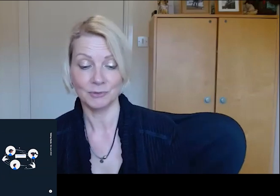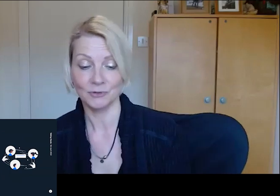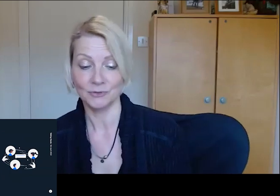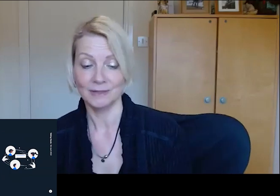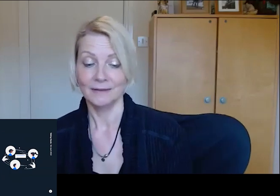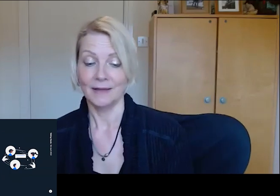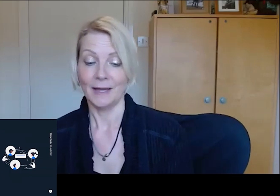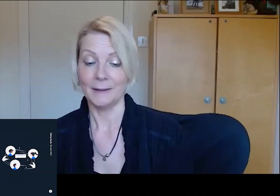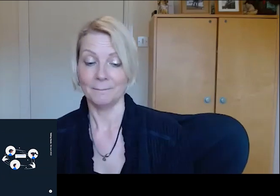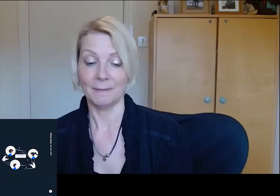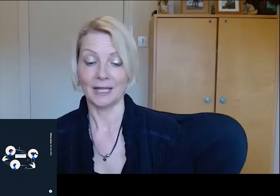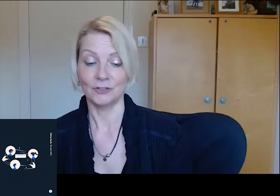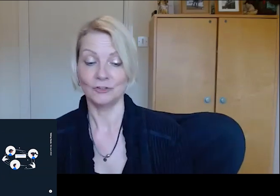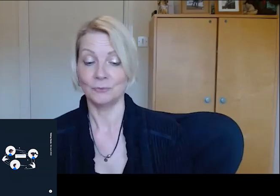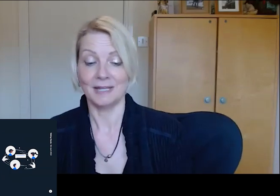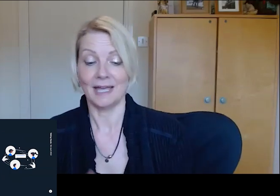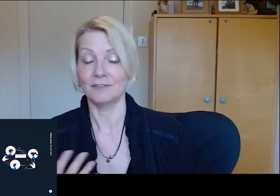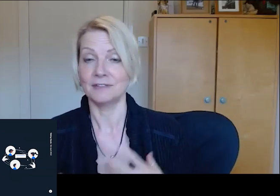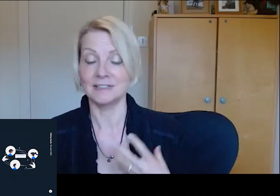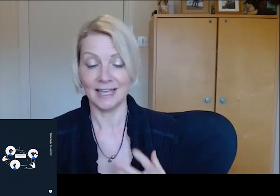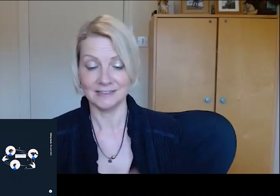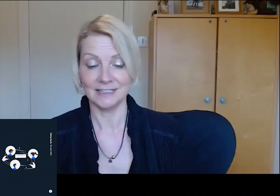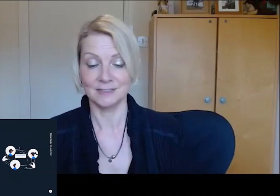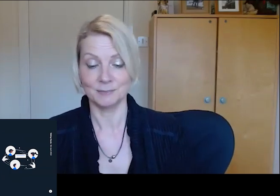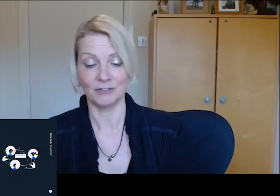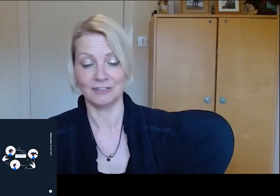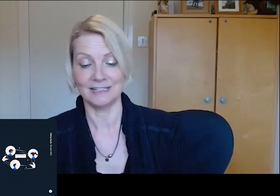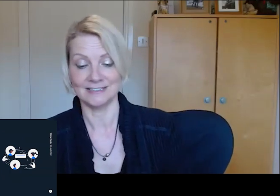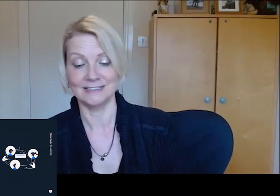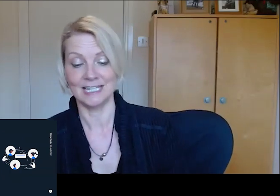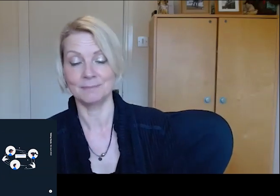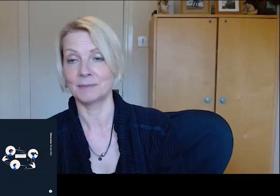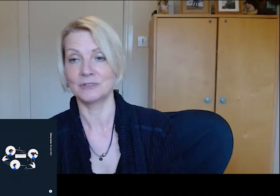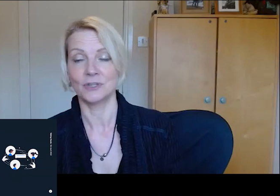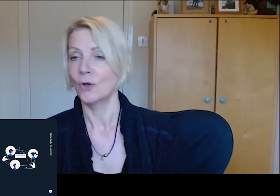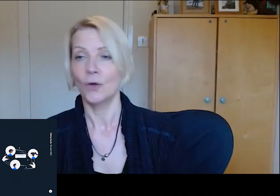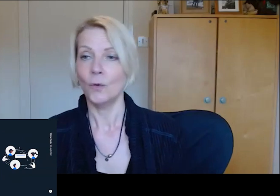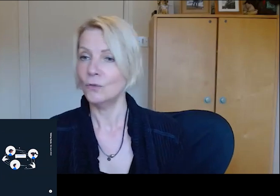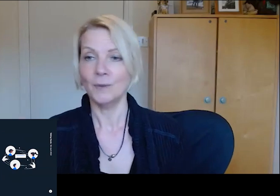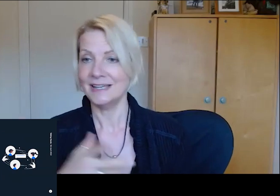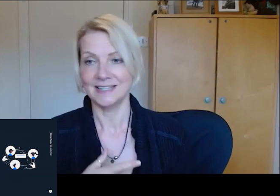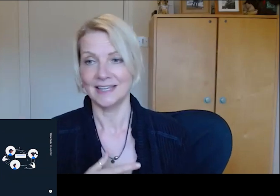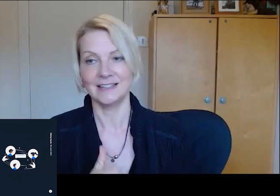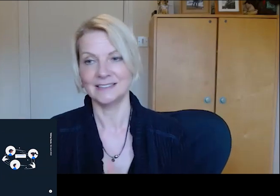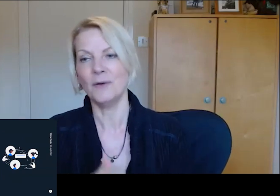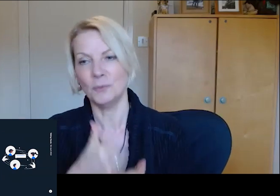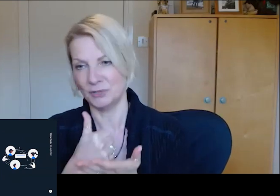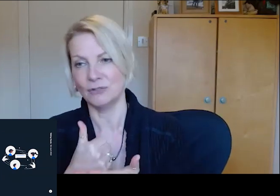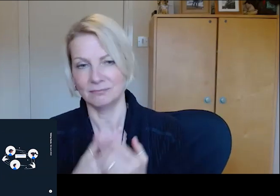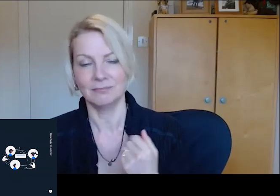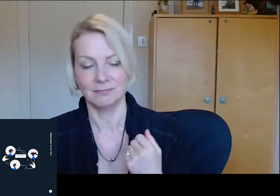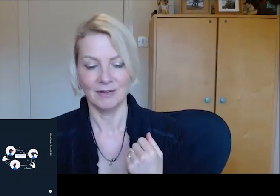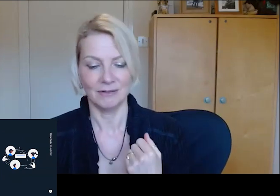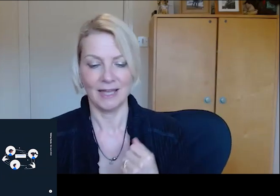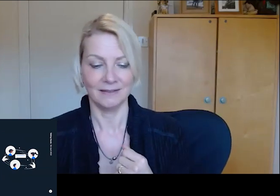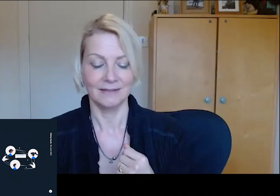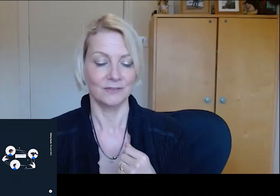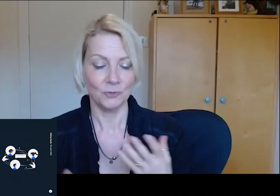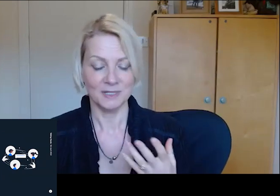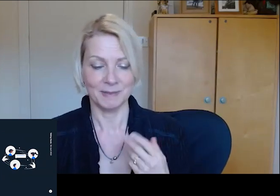available. And we have SEN specialists and team members always here to help you. Okay, always people